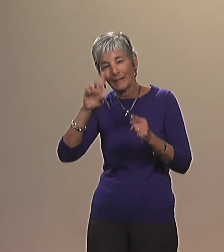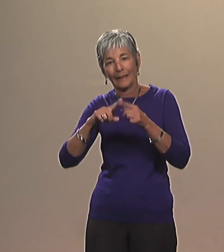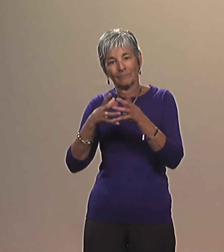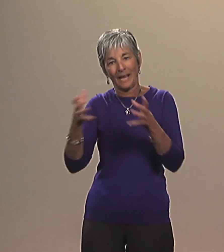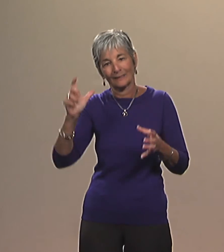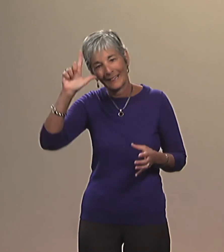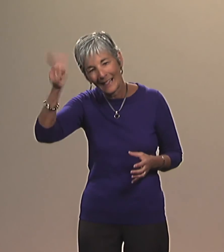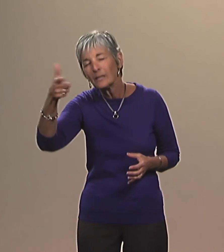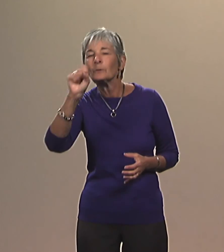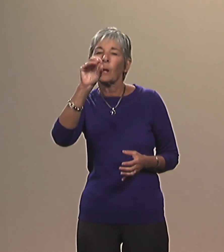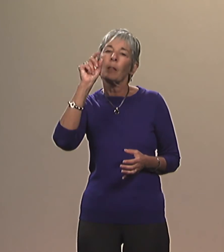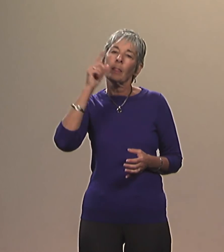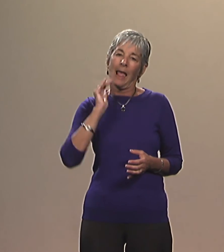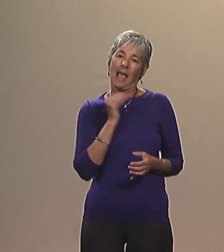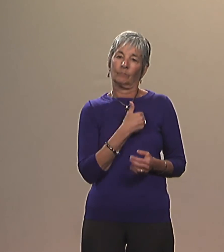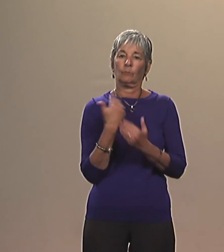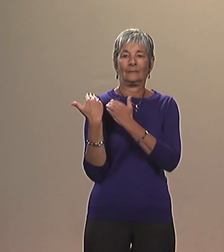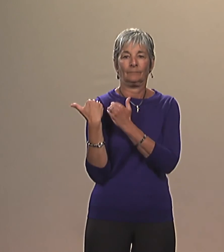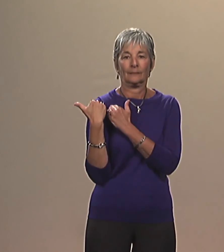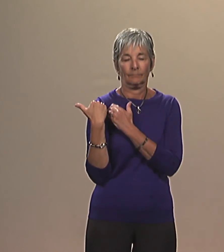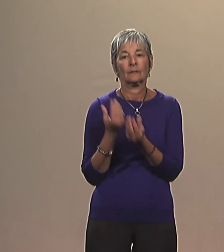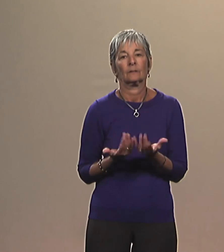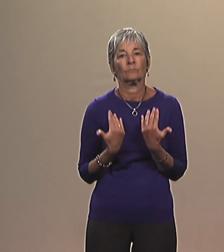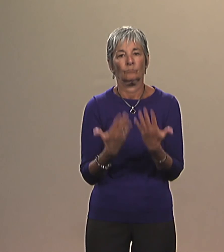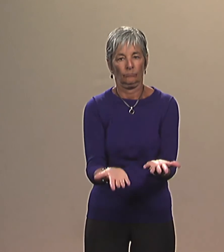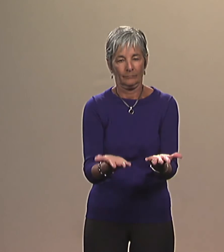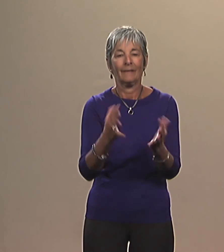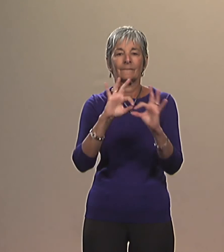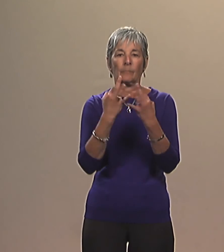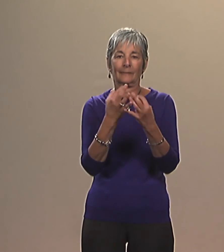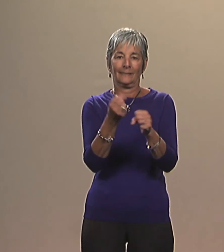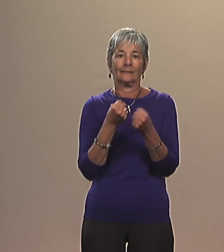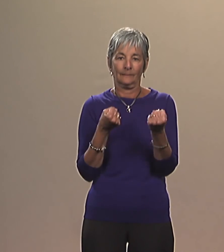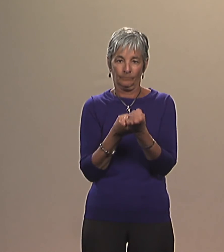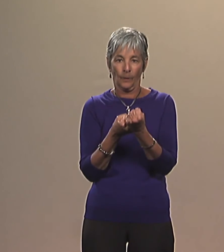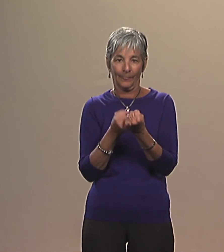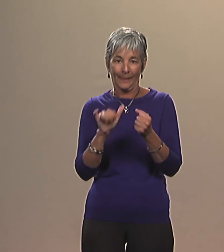it is our responsibility to provide all of the information. That's how families get support.